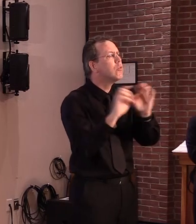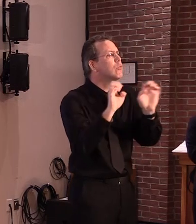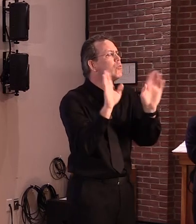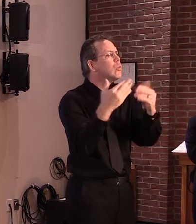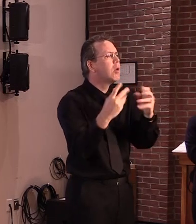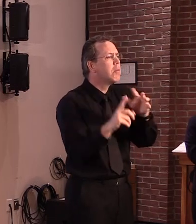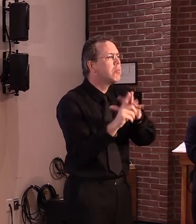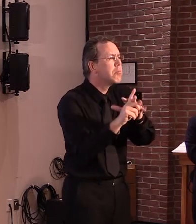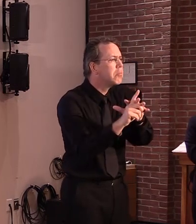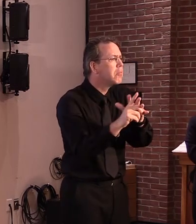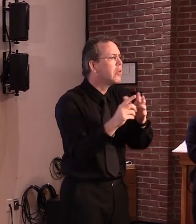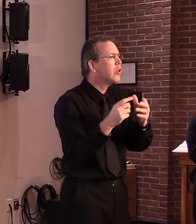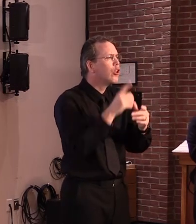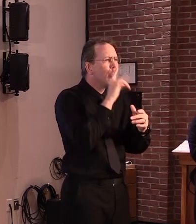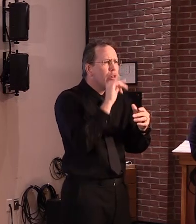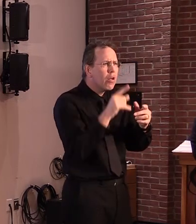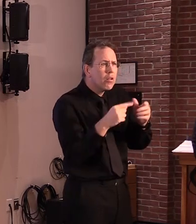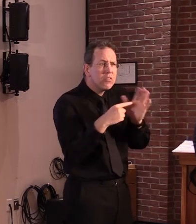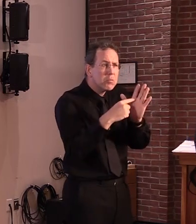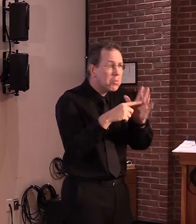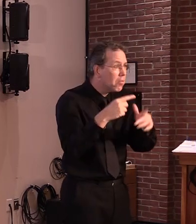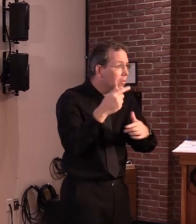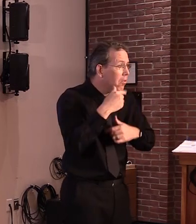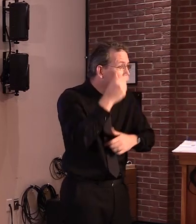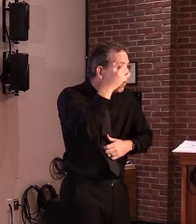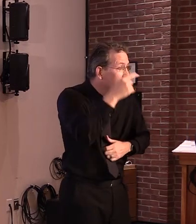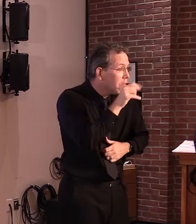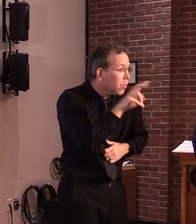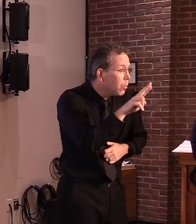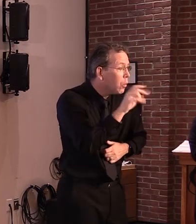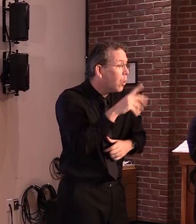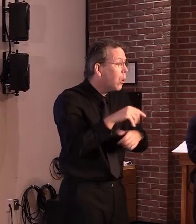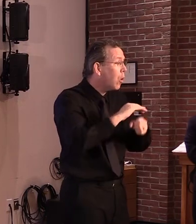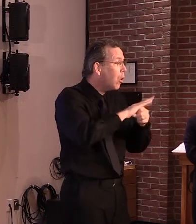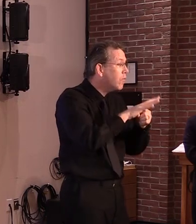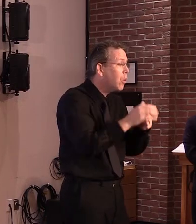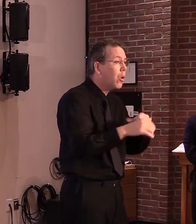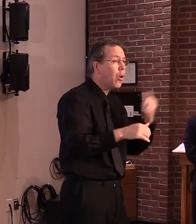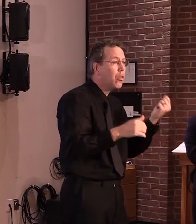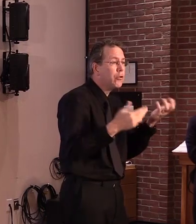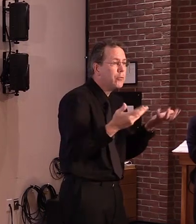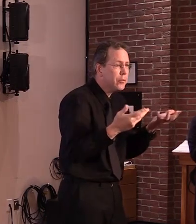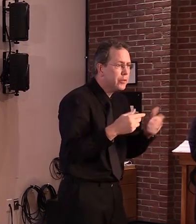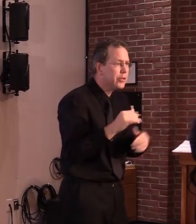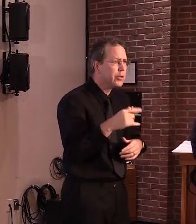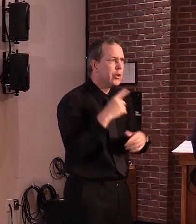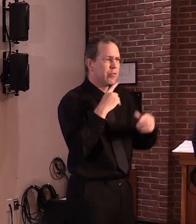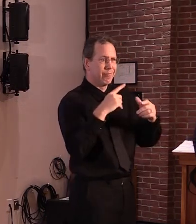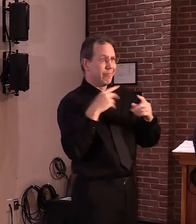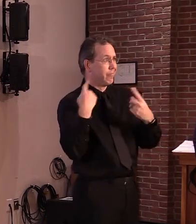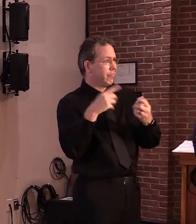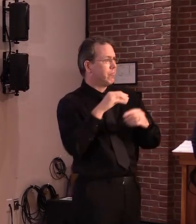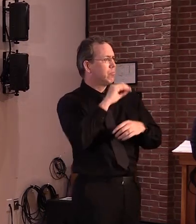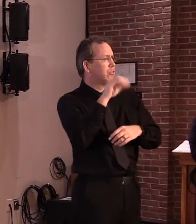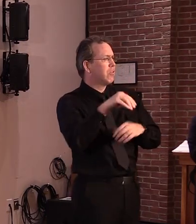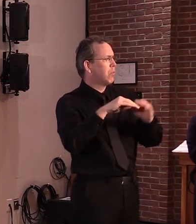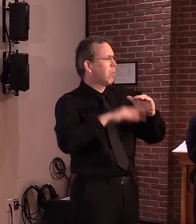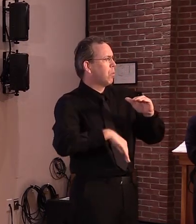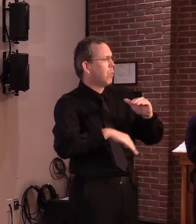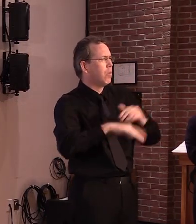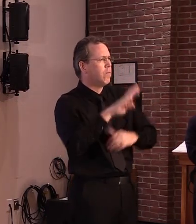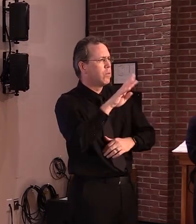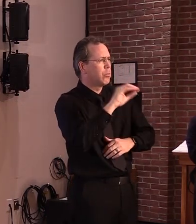this percentage to remain below 4% during our reopening. As you can see from the slide, the metric has been trending down for